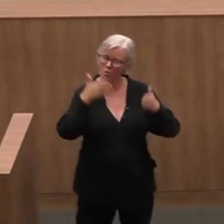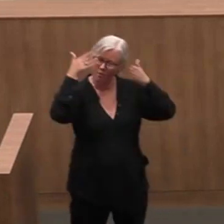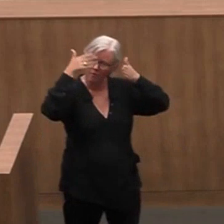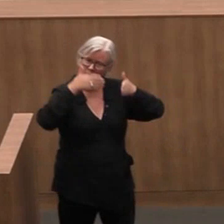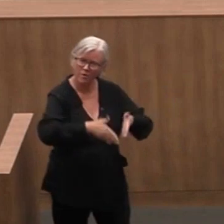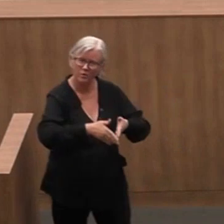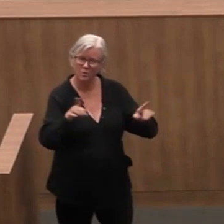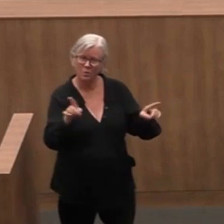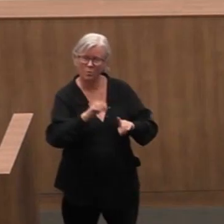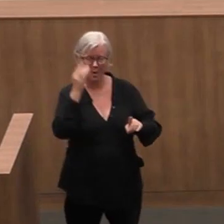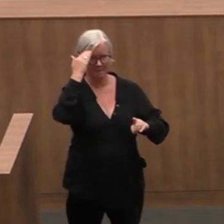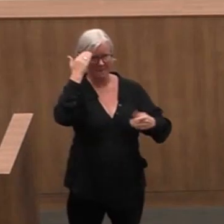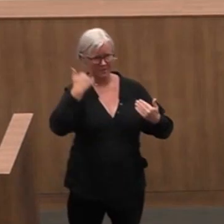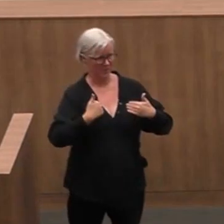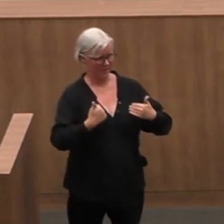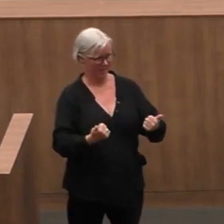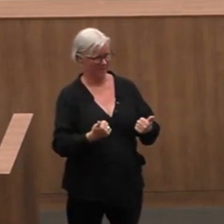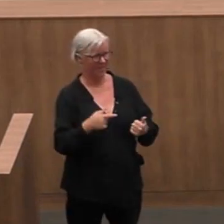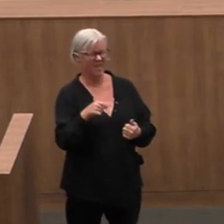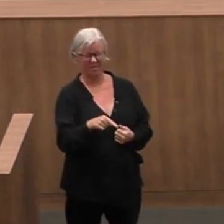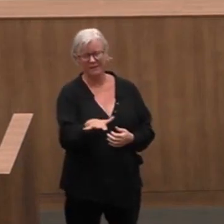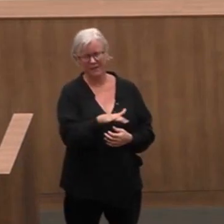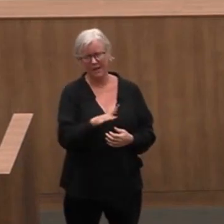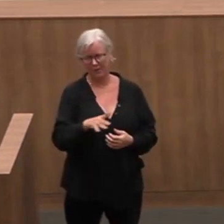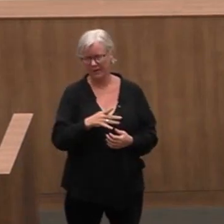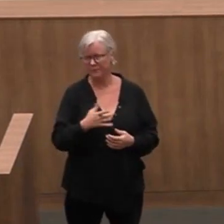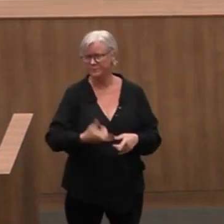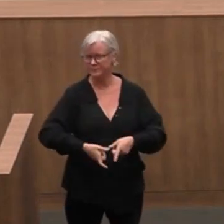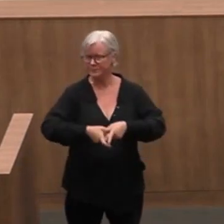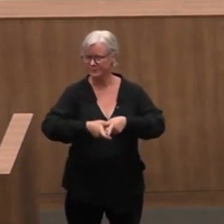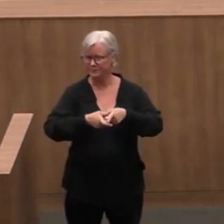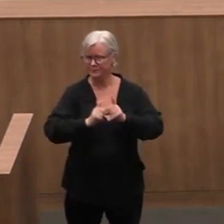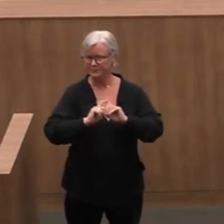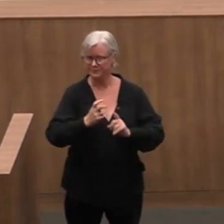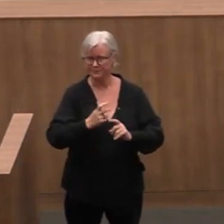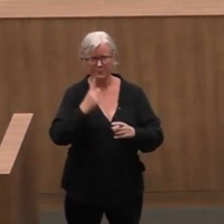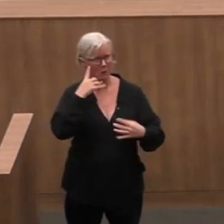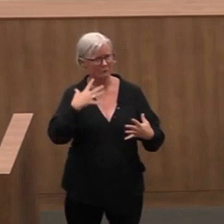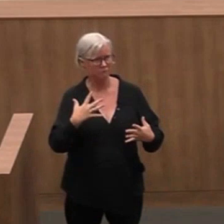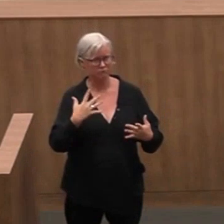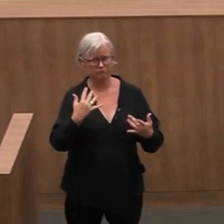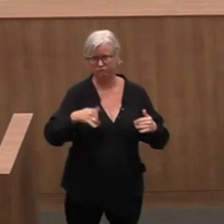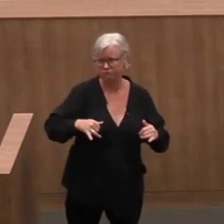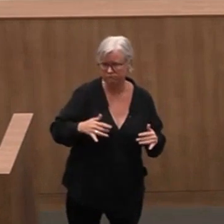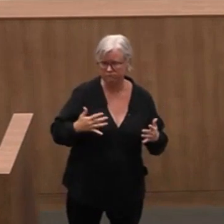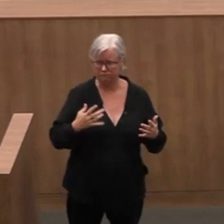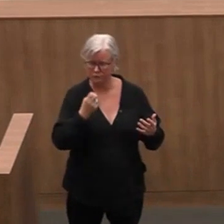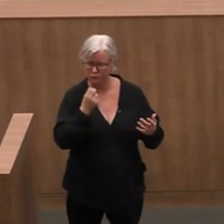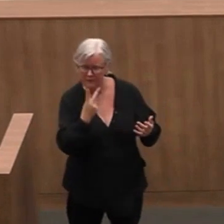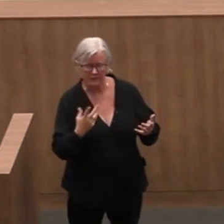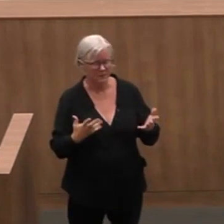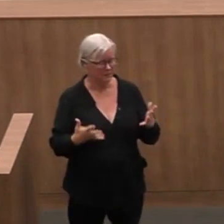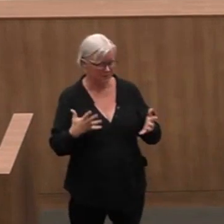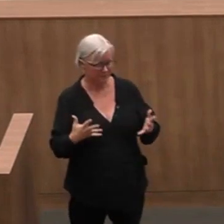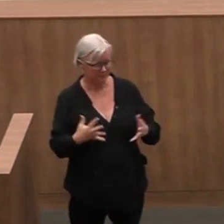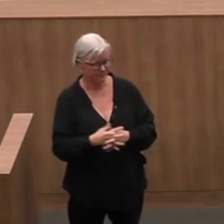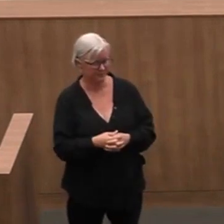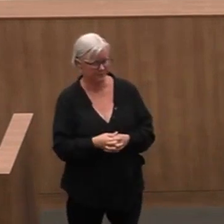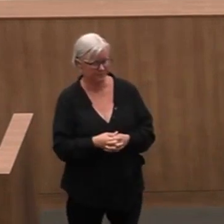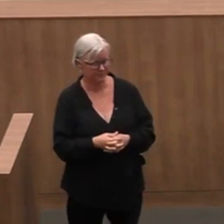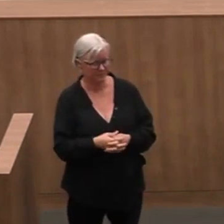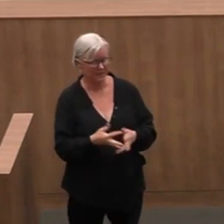really tricky space that people get confused in. So, what is the most effective way of ensuring